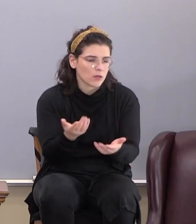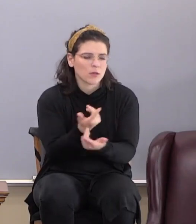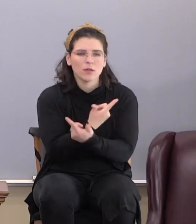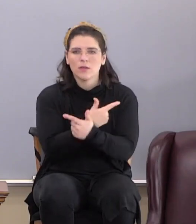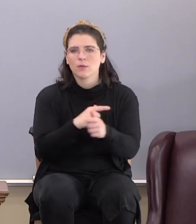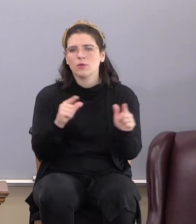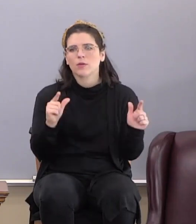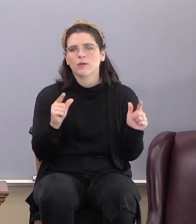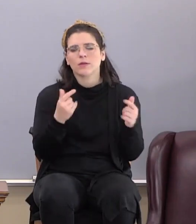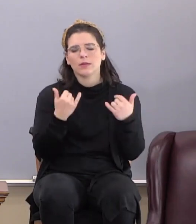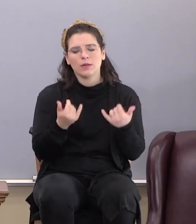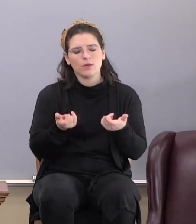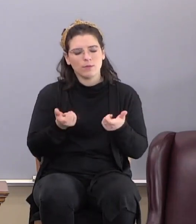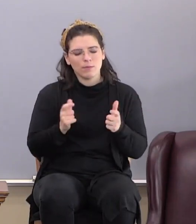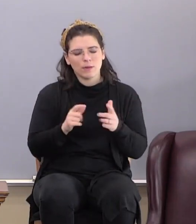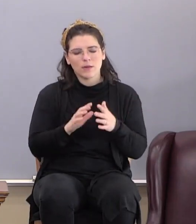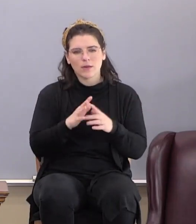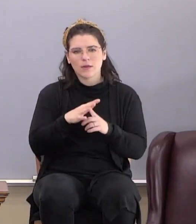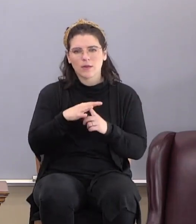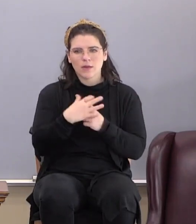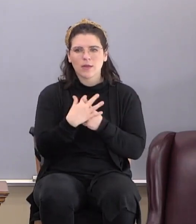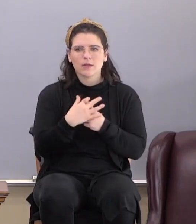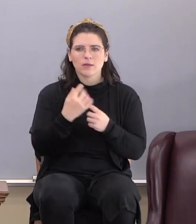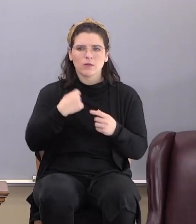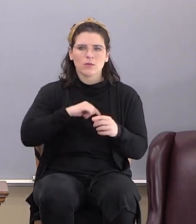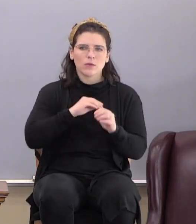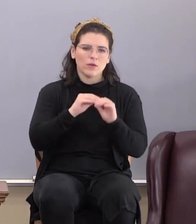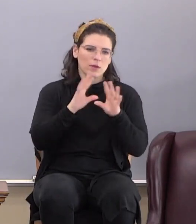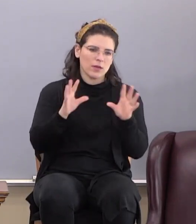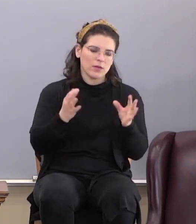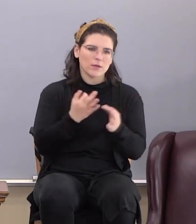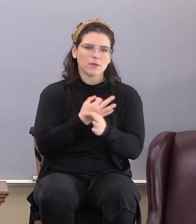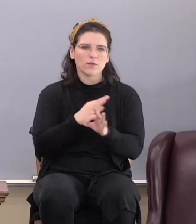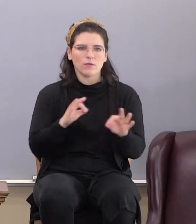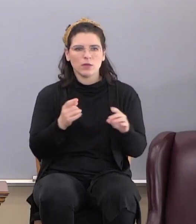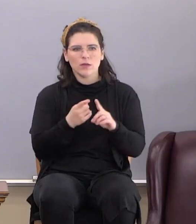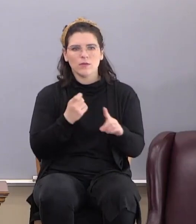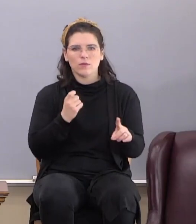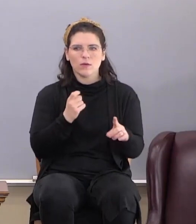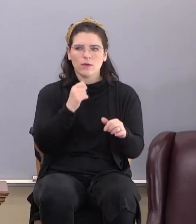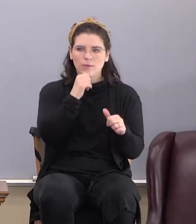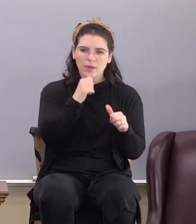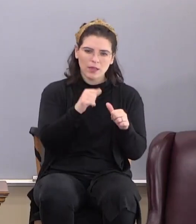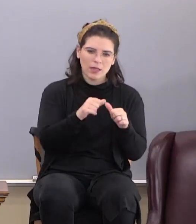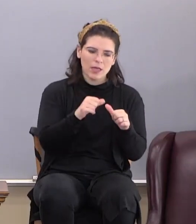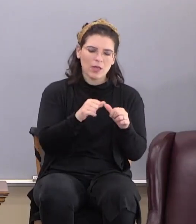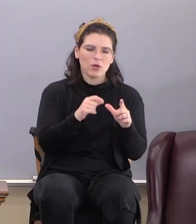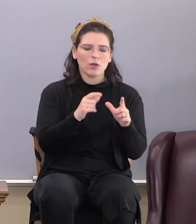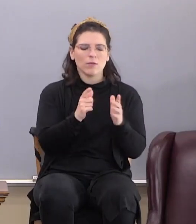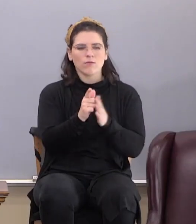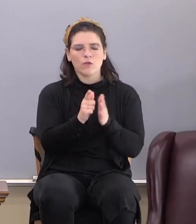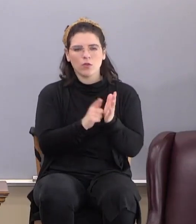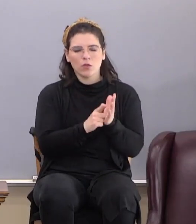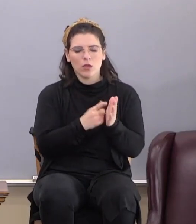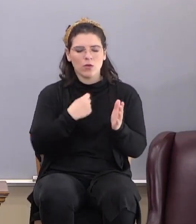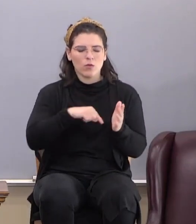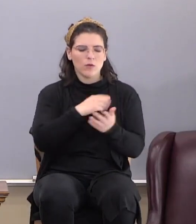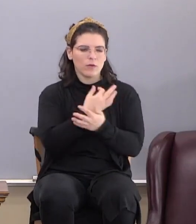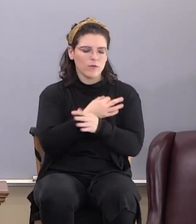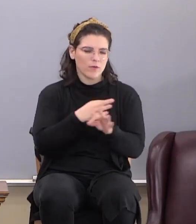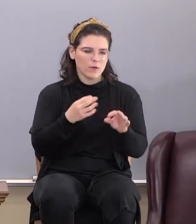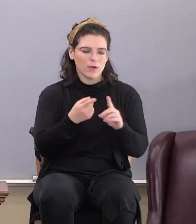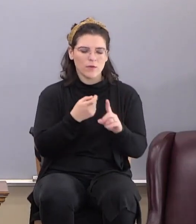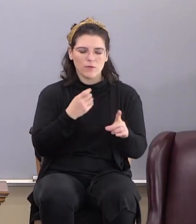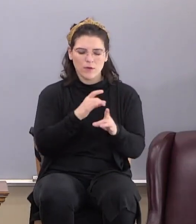Liberty. Now, in the immediate context, obviously, we're free from the letter of the law. We're free from the spirit of